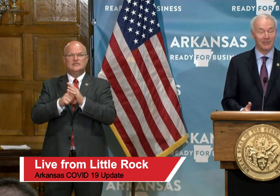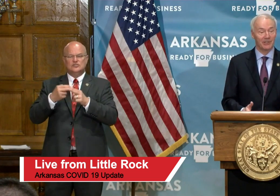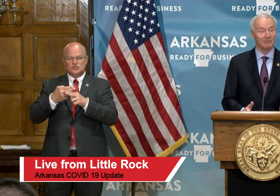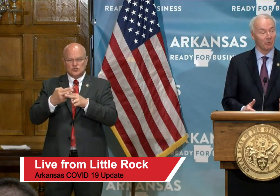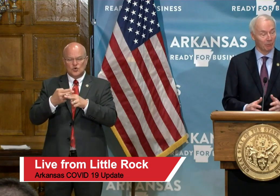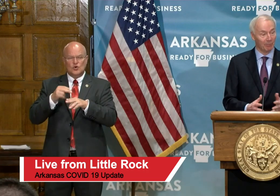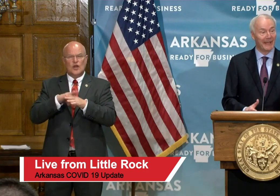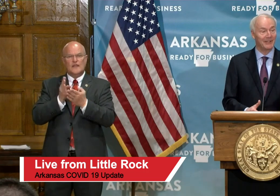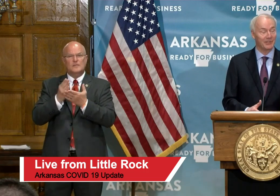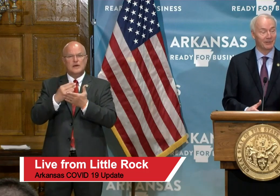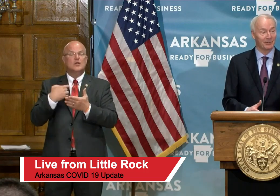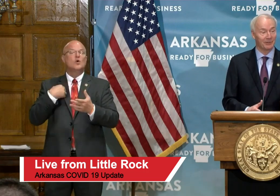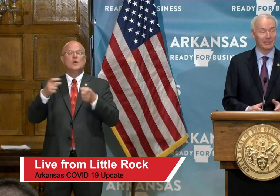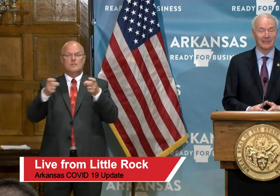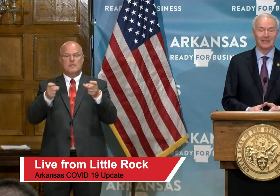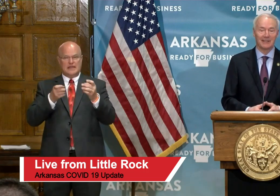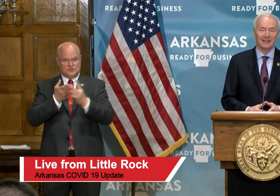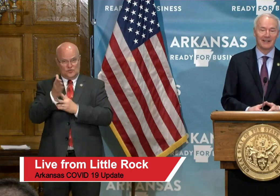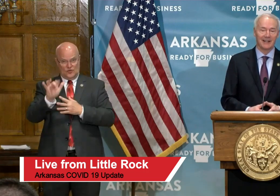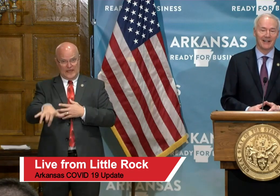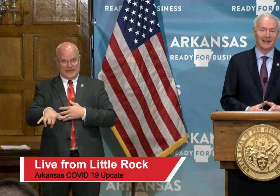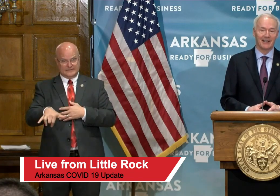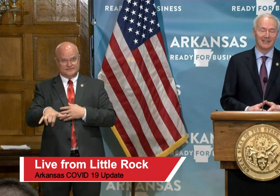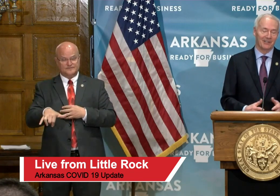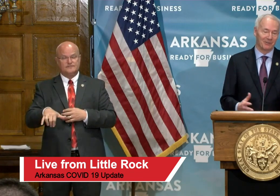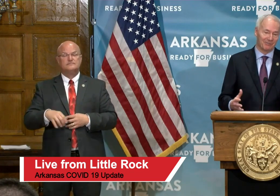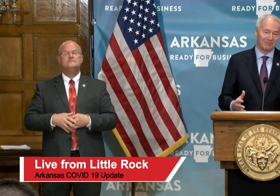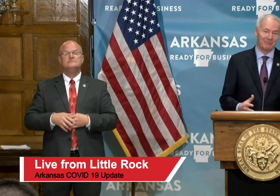shortfall on the budget. We will manage it through it.